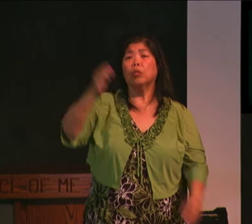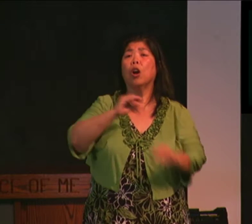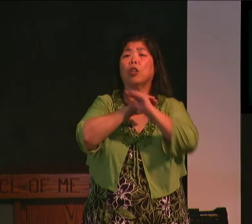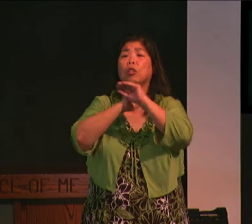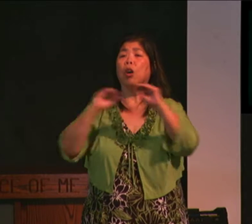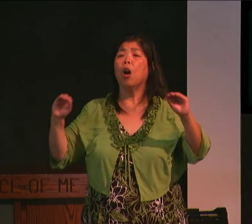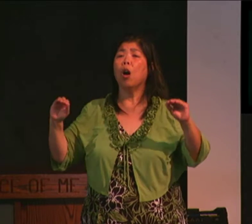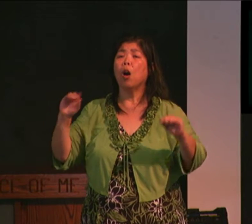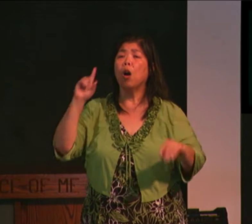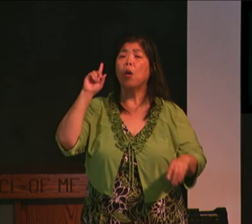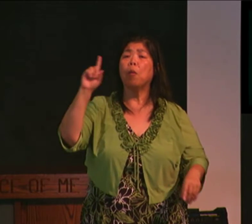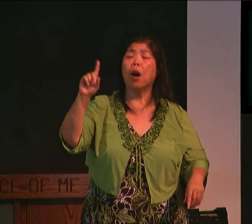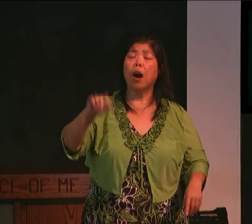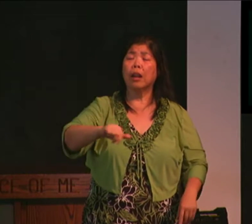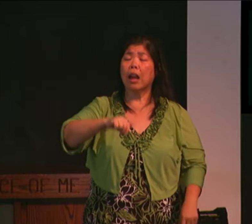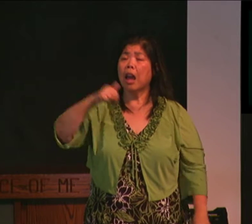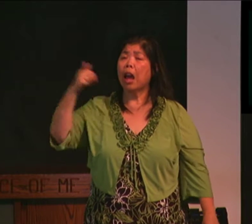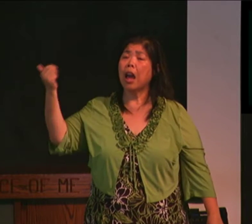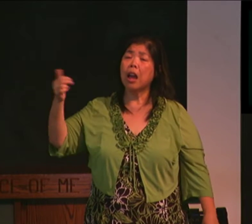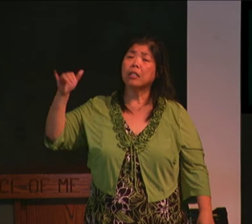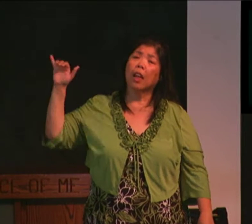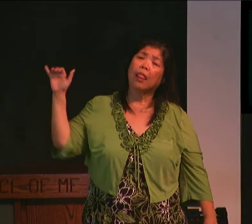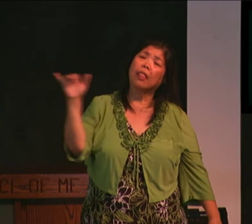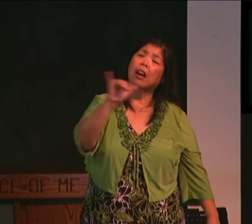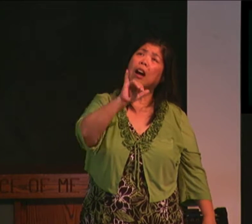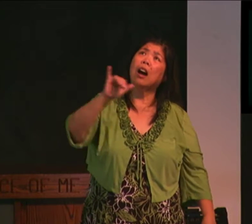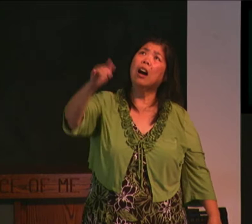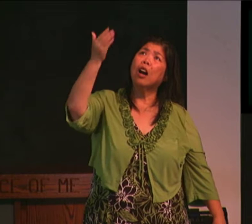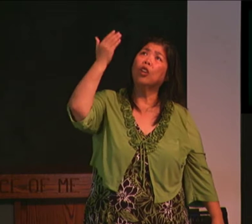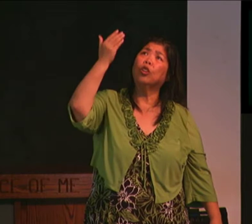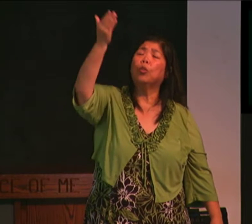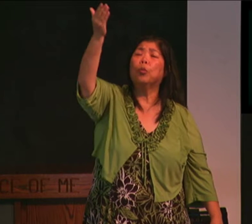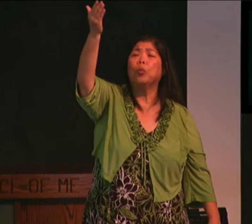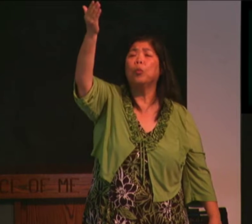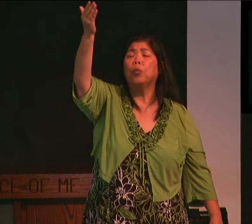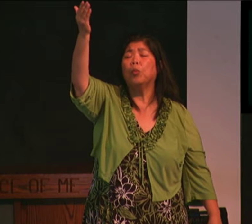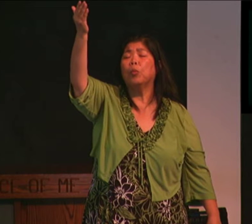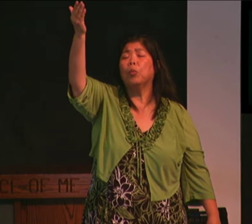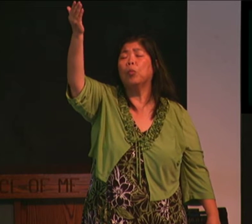There is no one else like you.